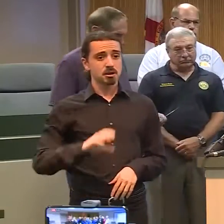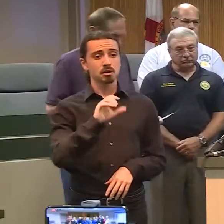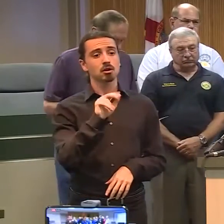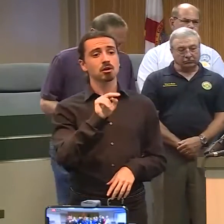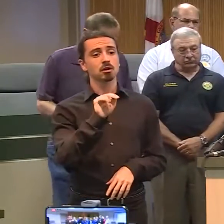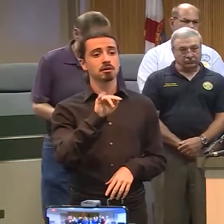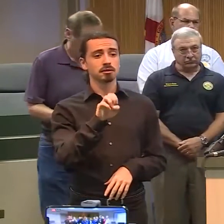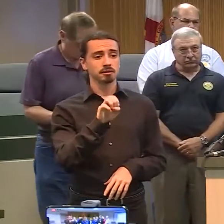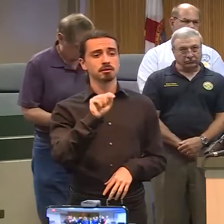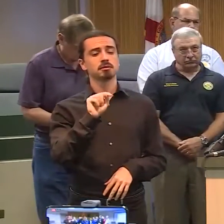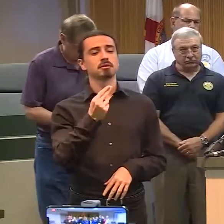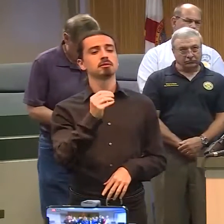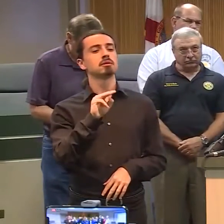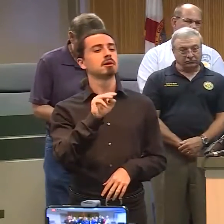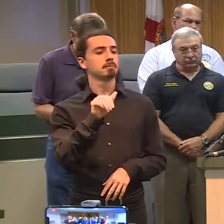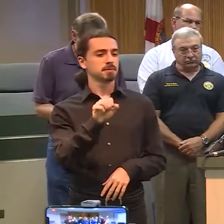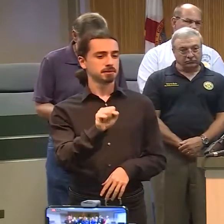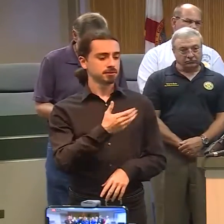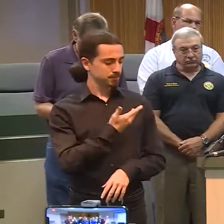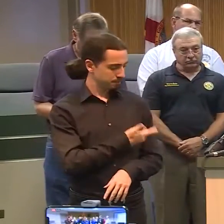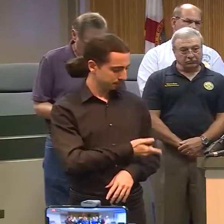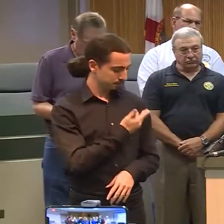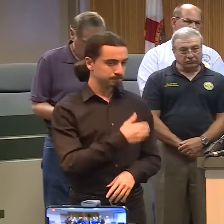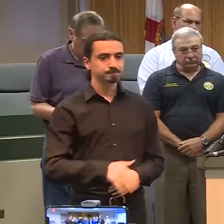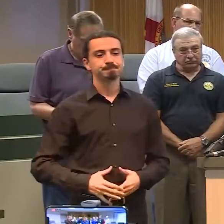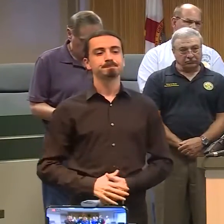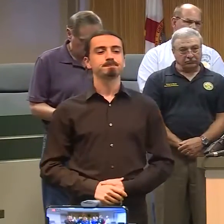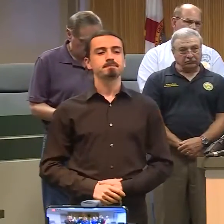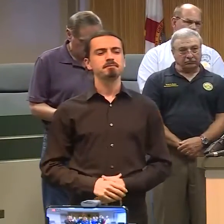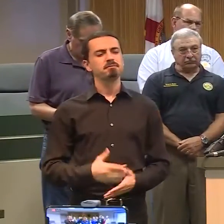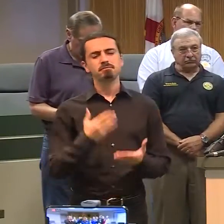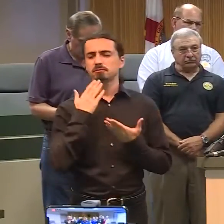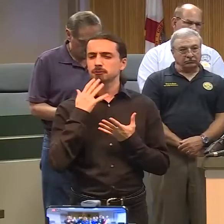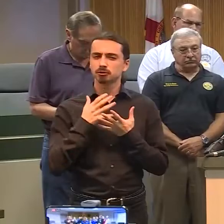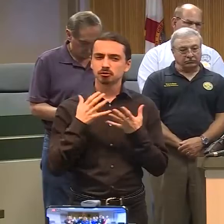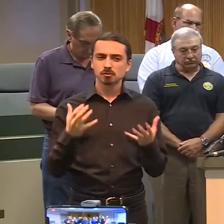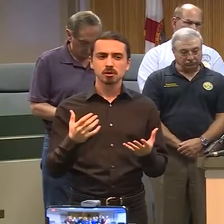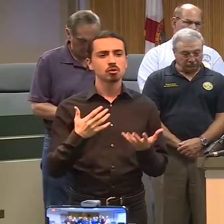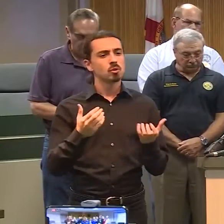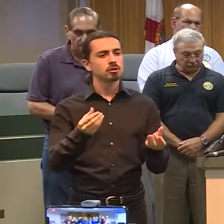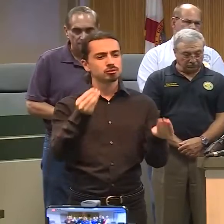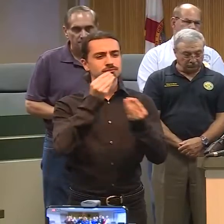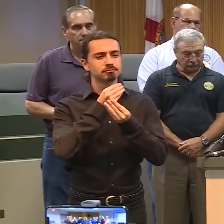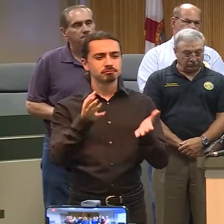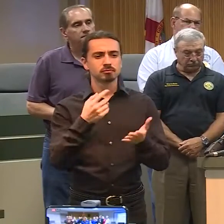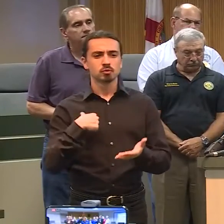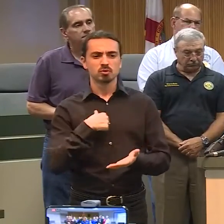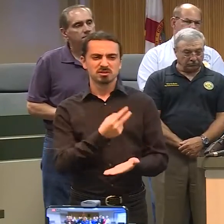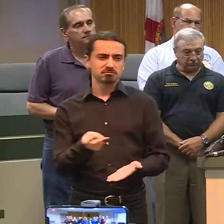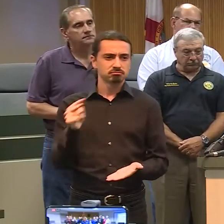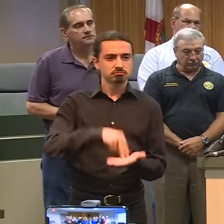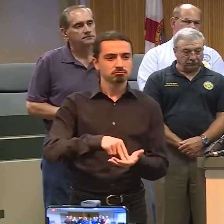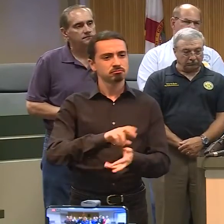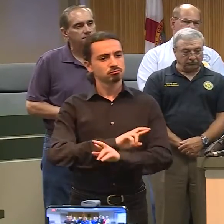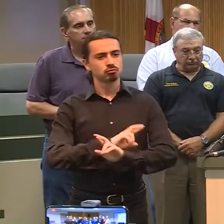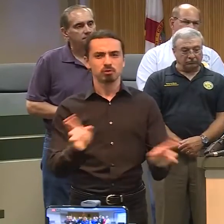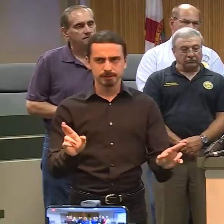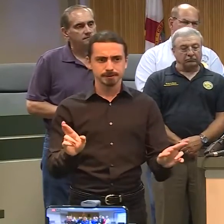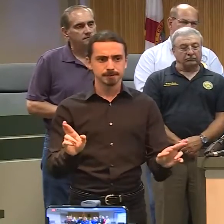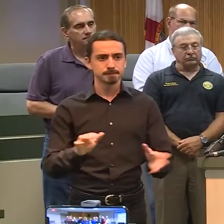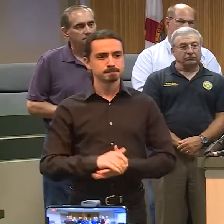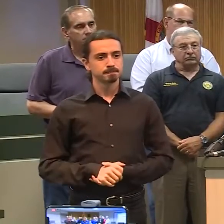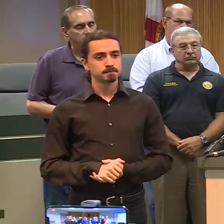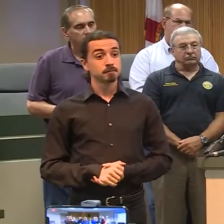Thank you very much. We just want to let our community know that we stand ready. Our first responders, our